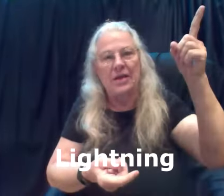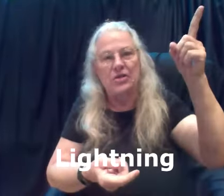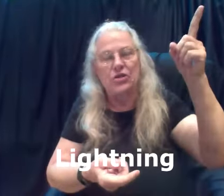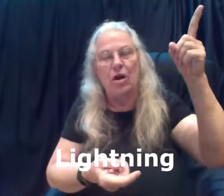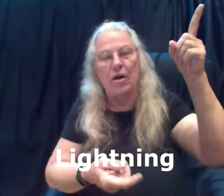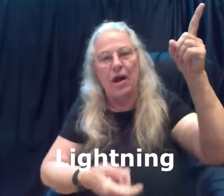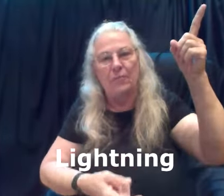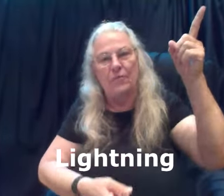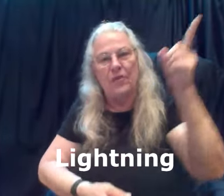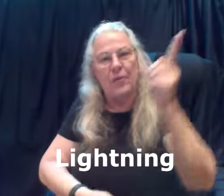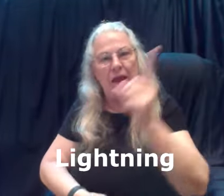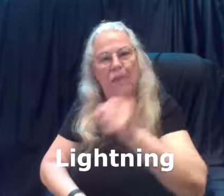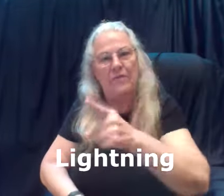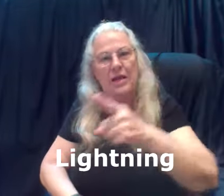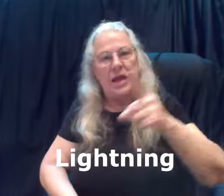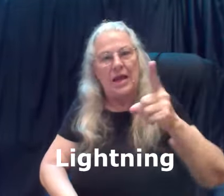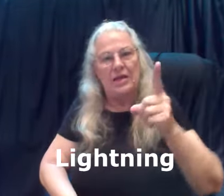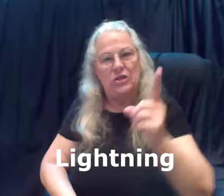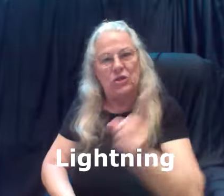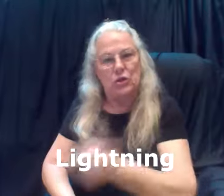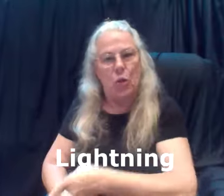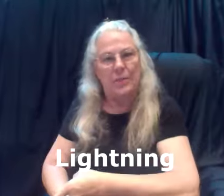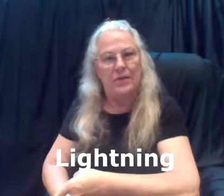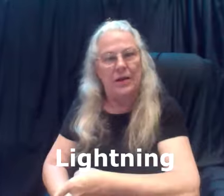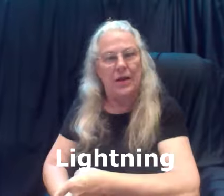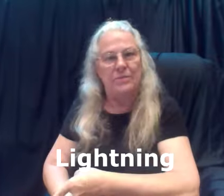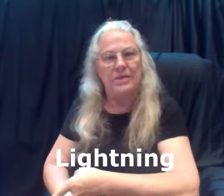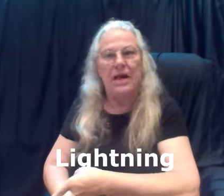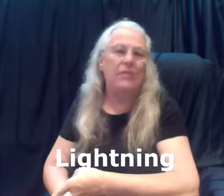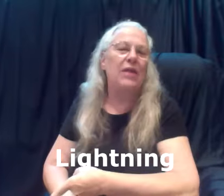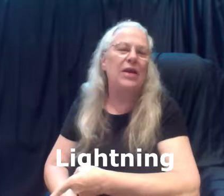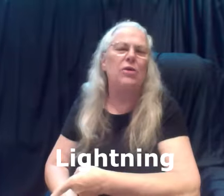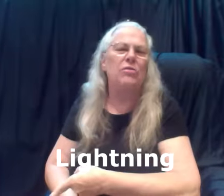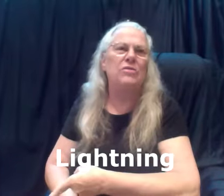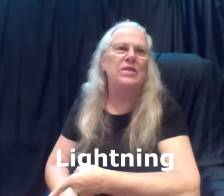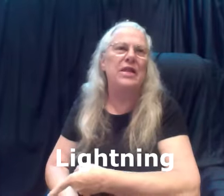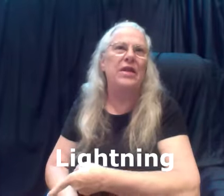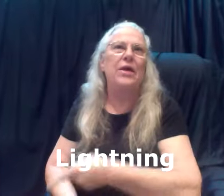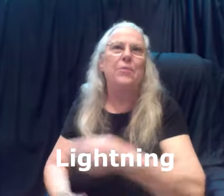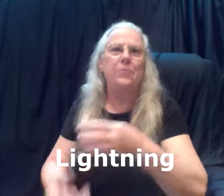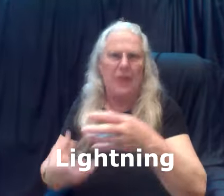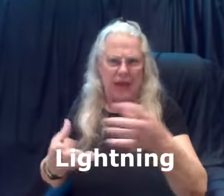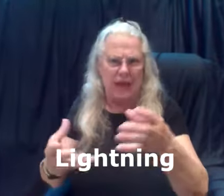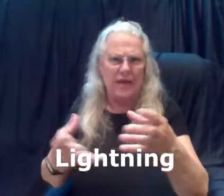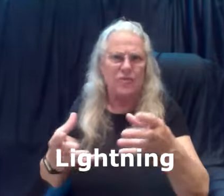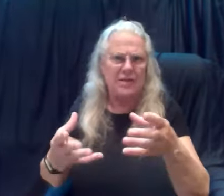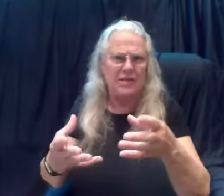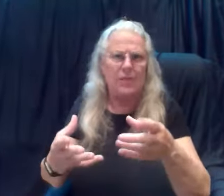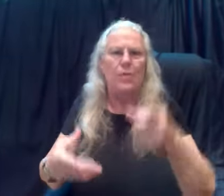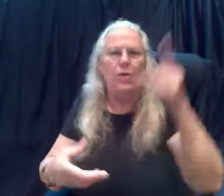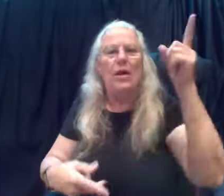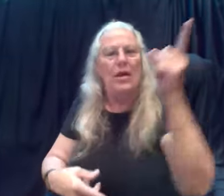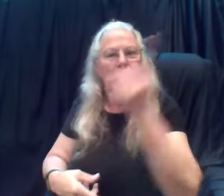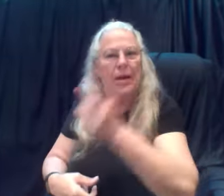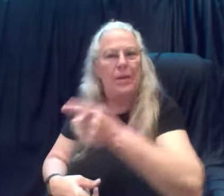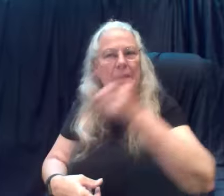start up from heaven. It swipes and comes down like you see the electric symbol coming down,